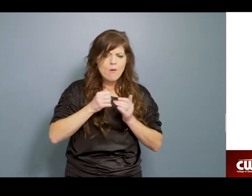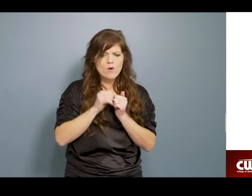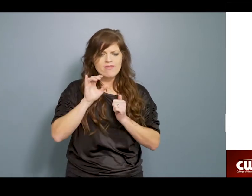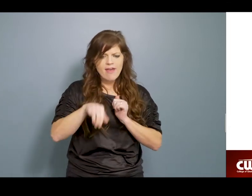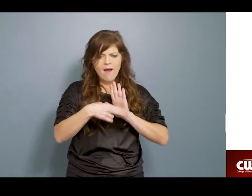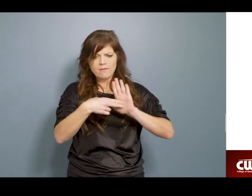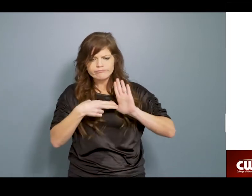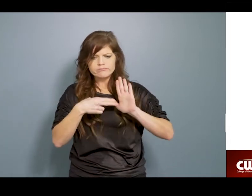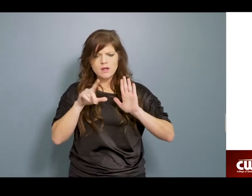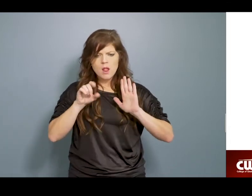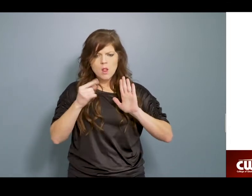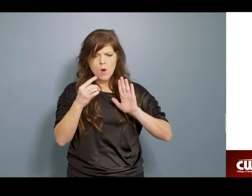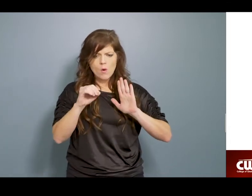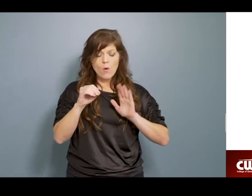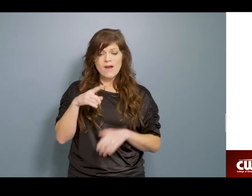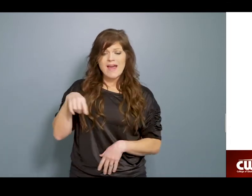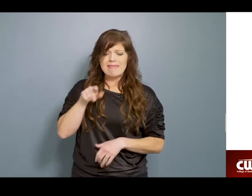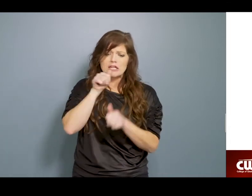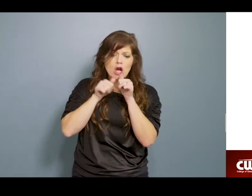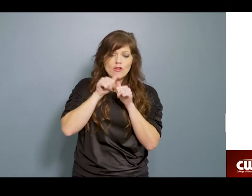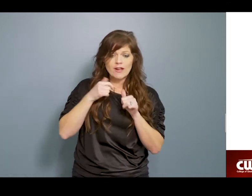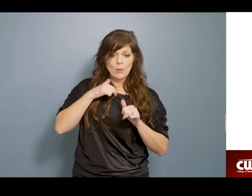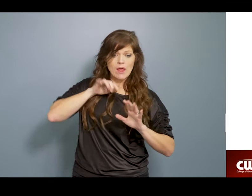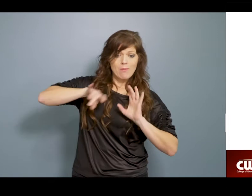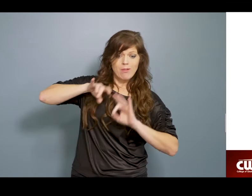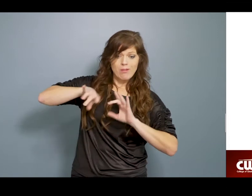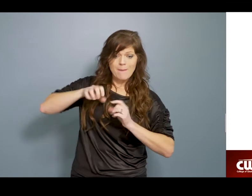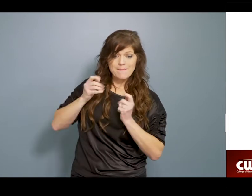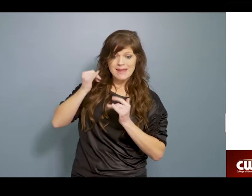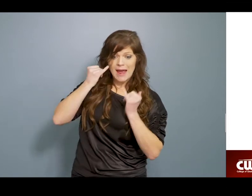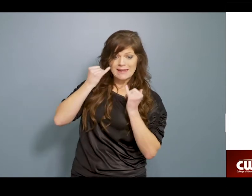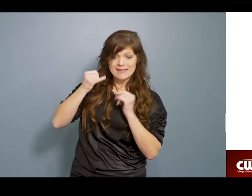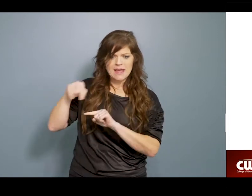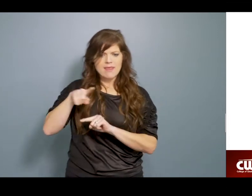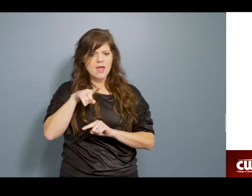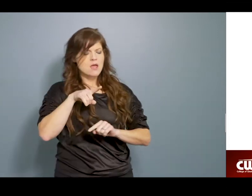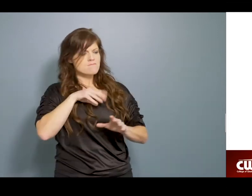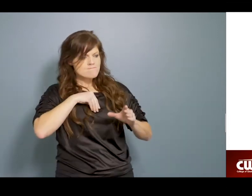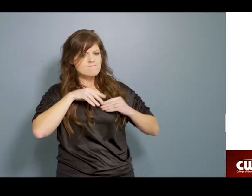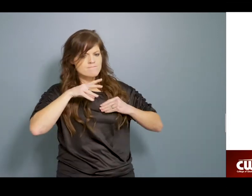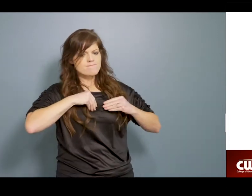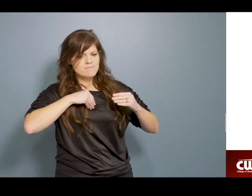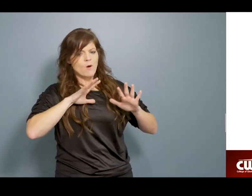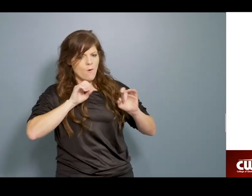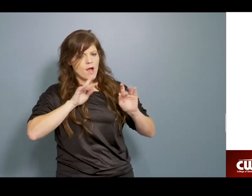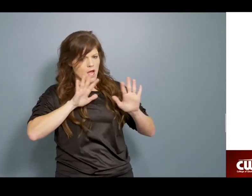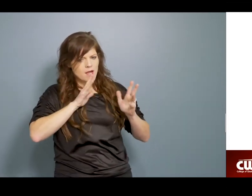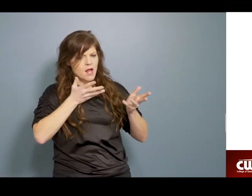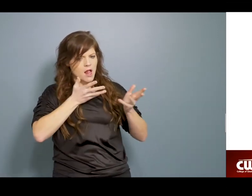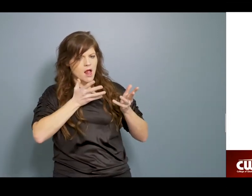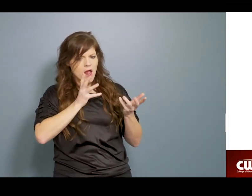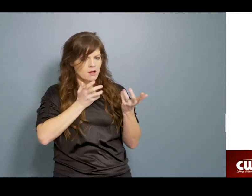And they tolerated a lot of our ideas and shenanigans. And certainly with this announcement, I want to thank Allie Sweet